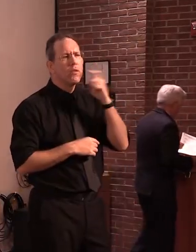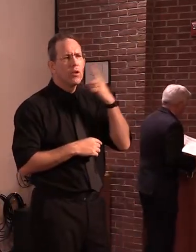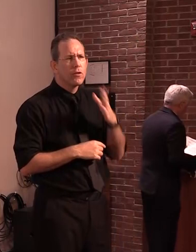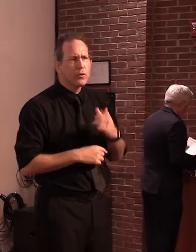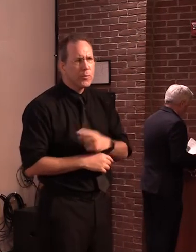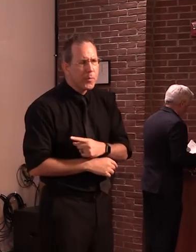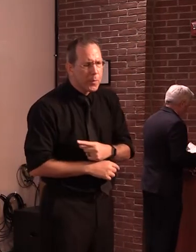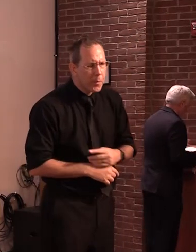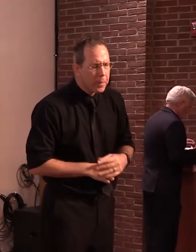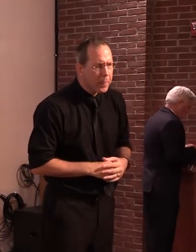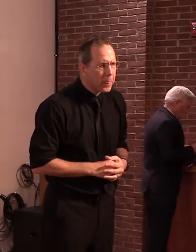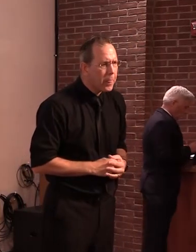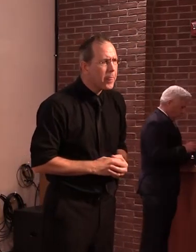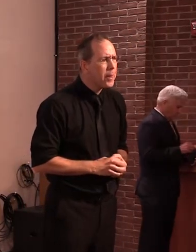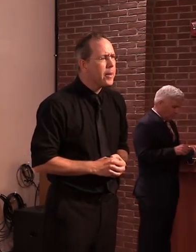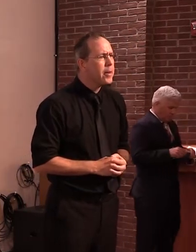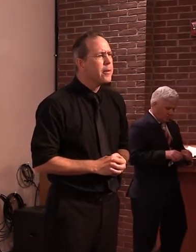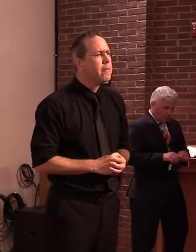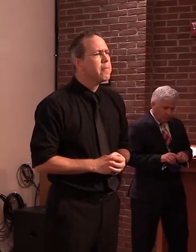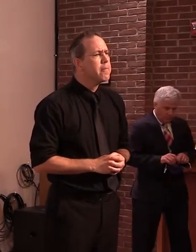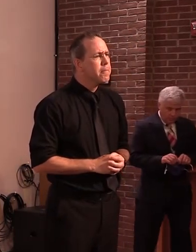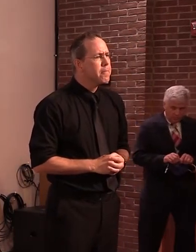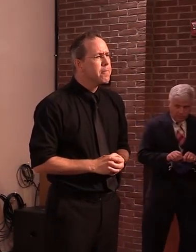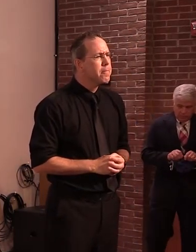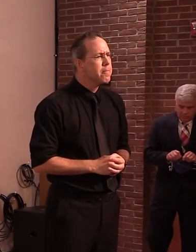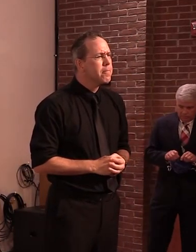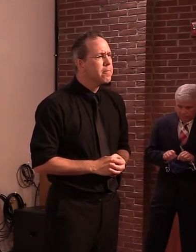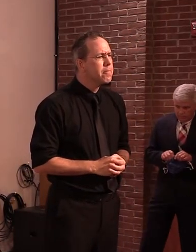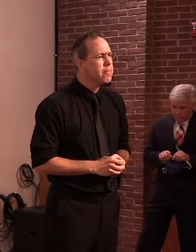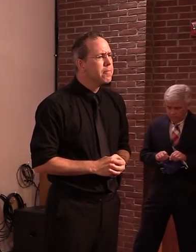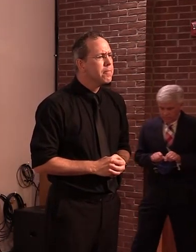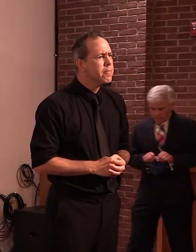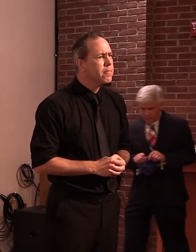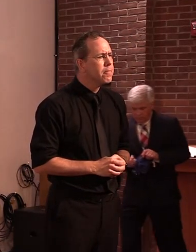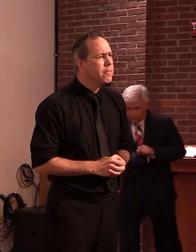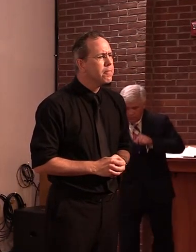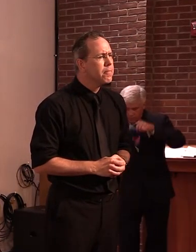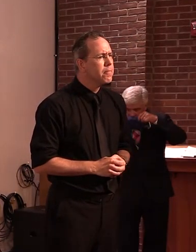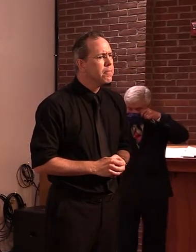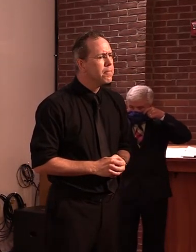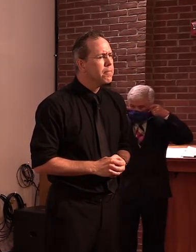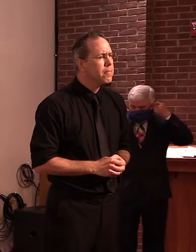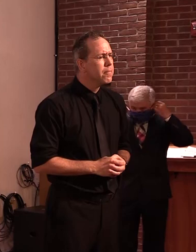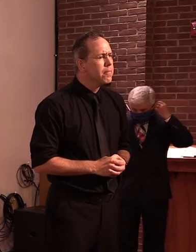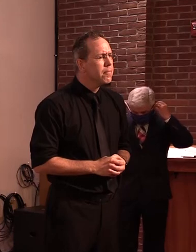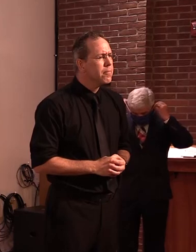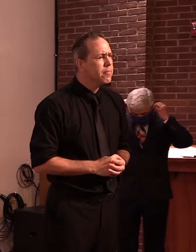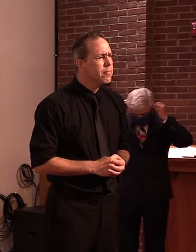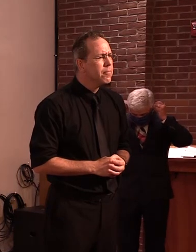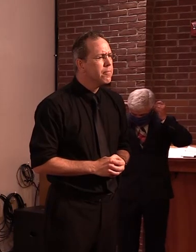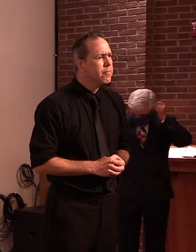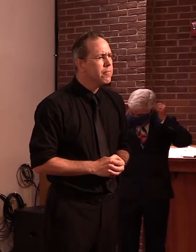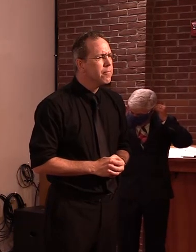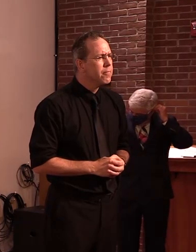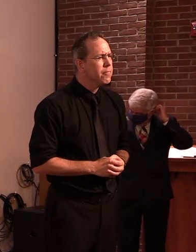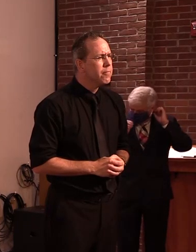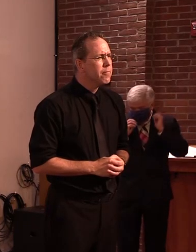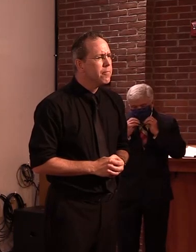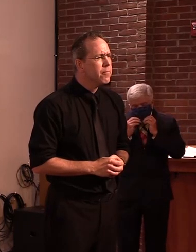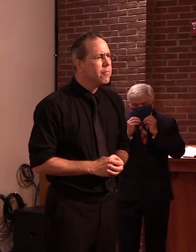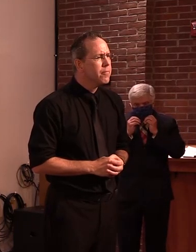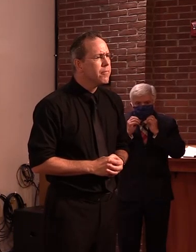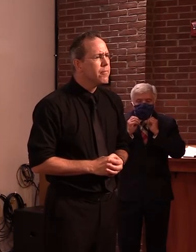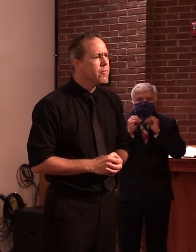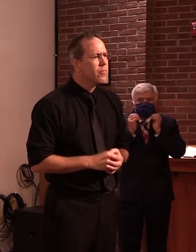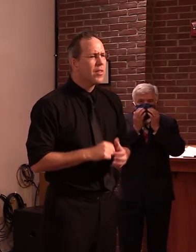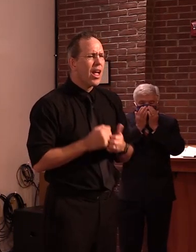how some of your decisions are made by this administration and everything like that, and there's a lot of complex issues, I understand.